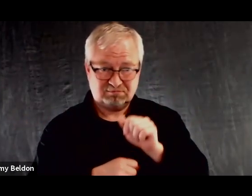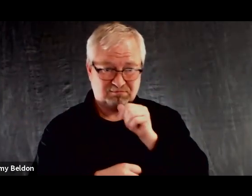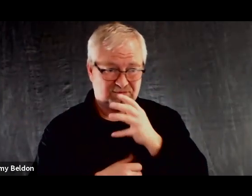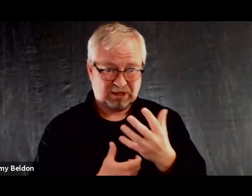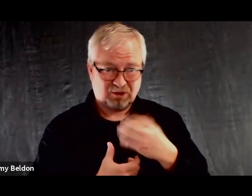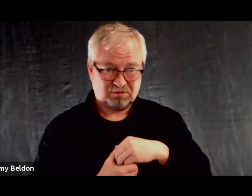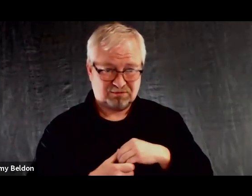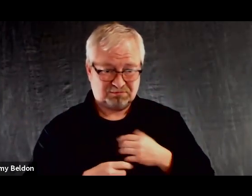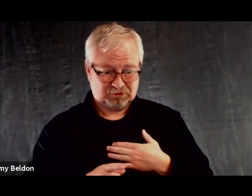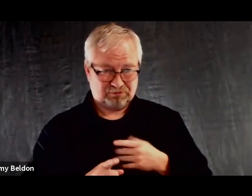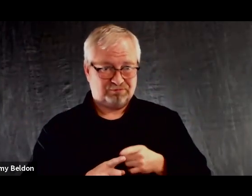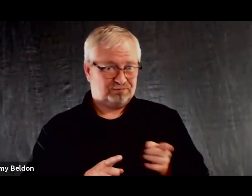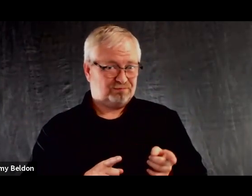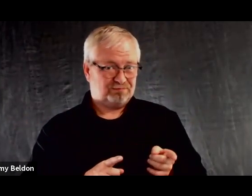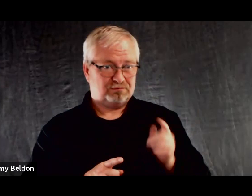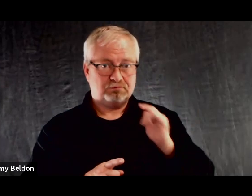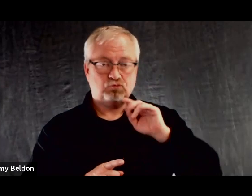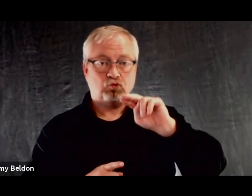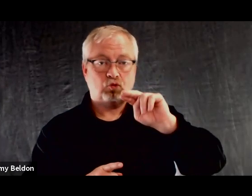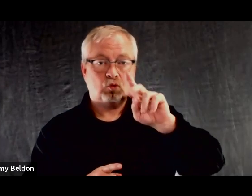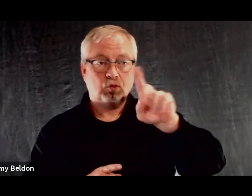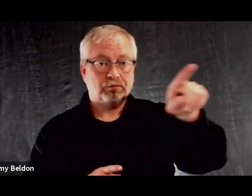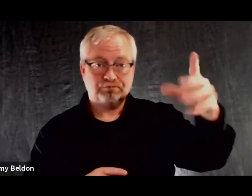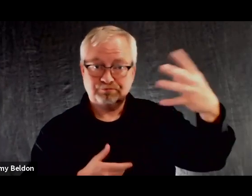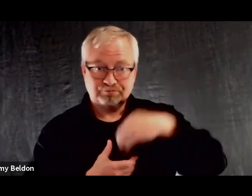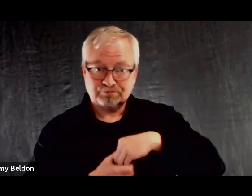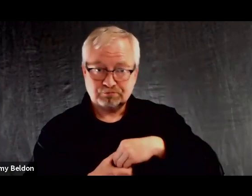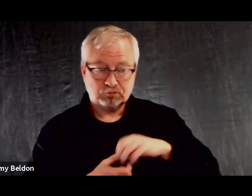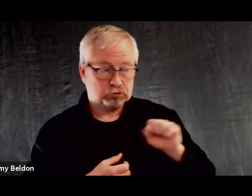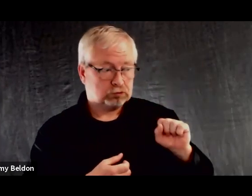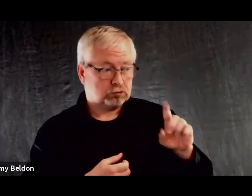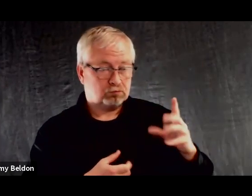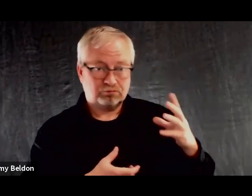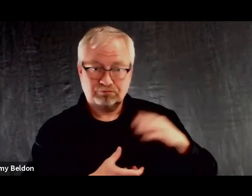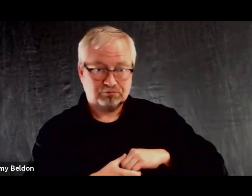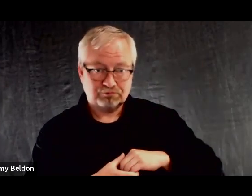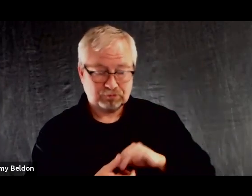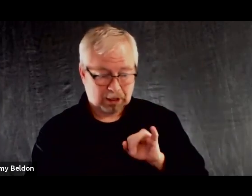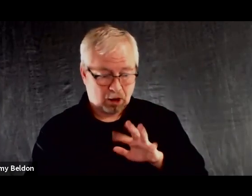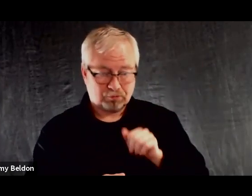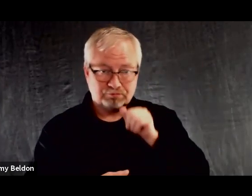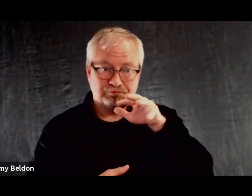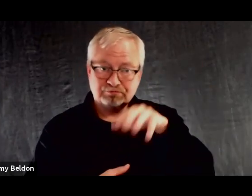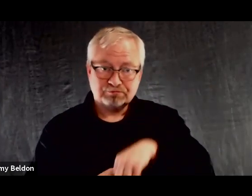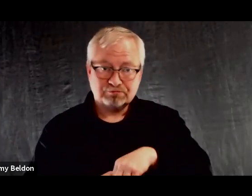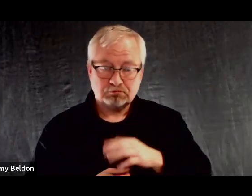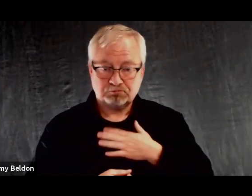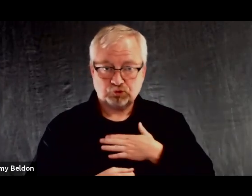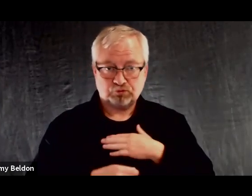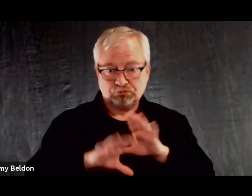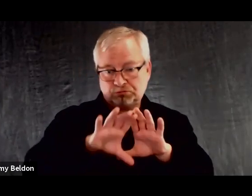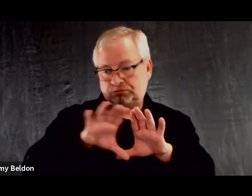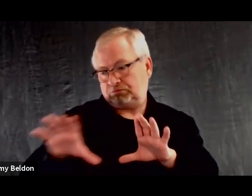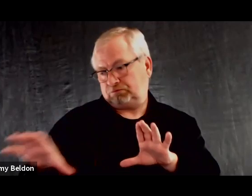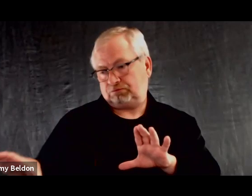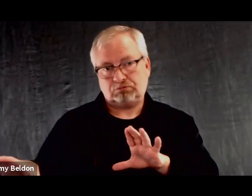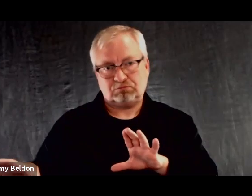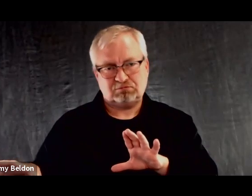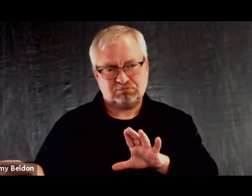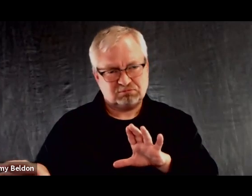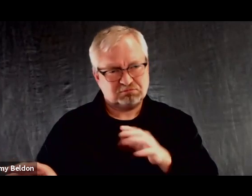its effectiveness, given that the whole point of the coalition is to, as a region, try to streamline